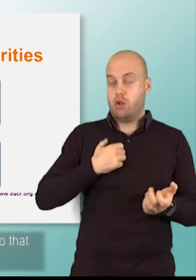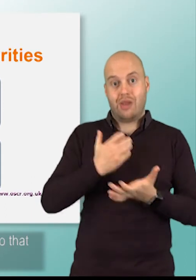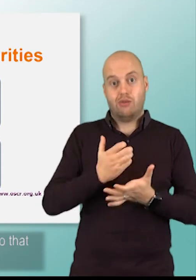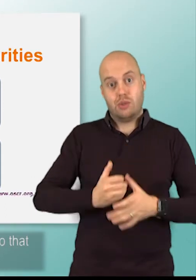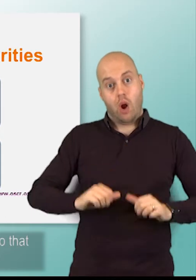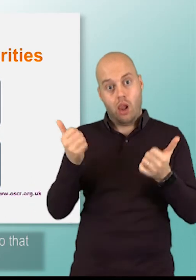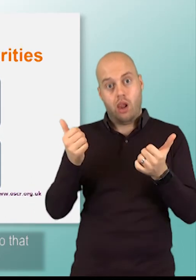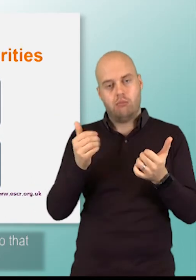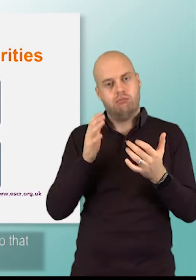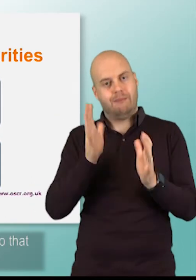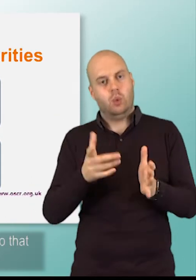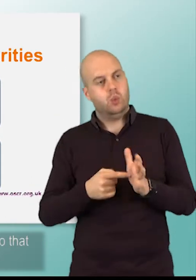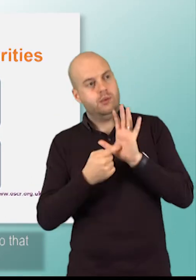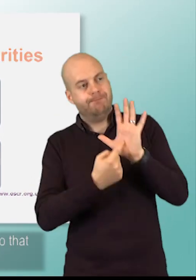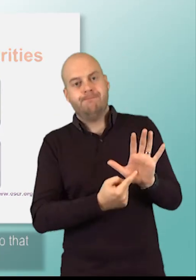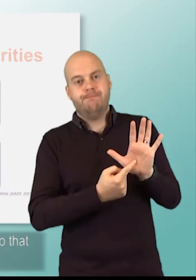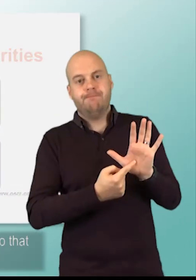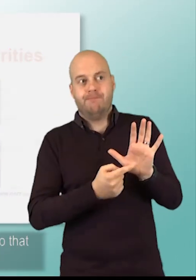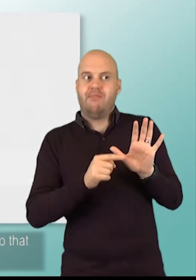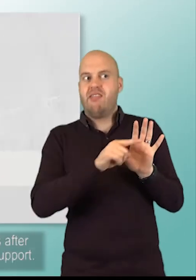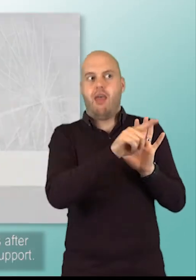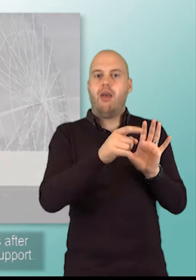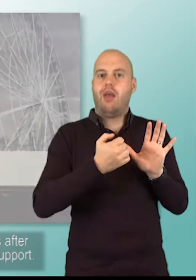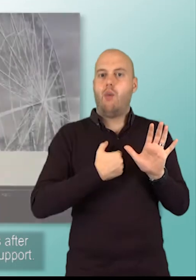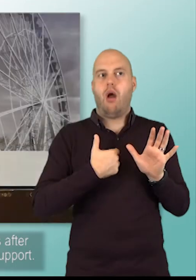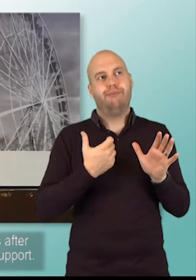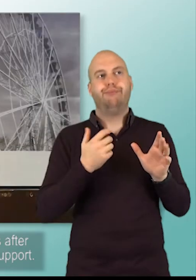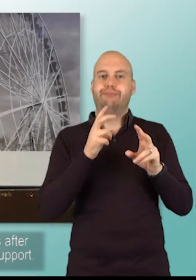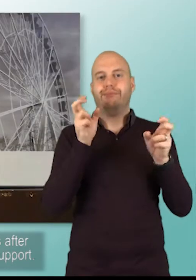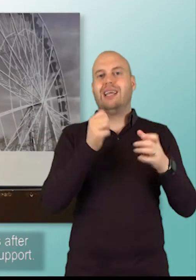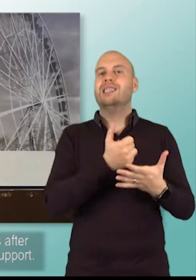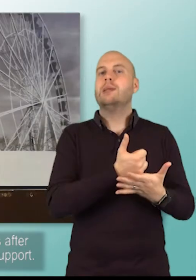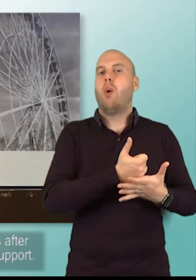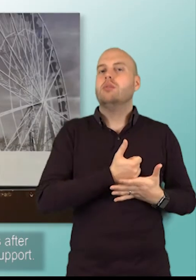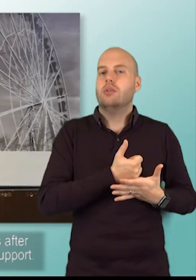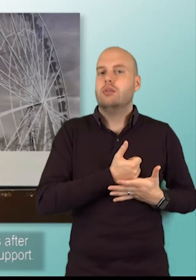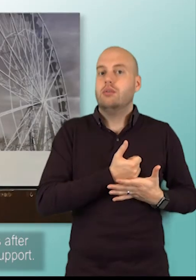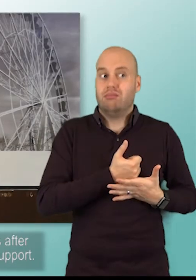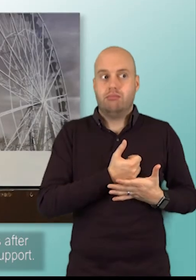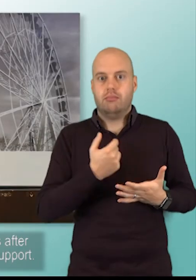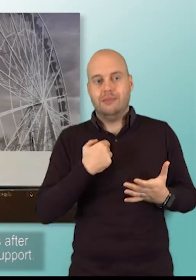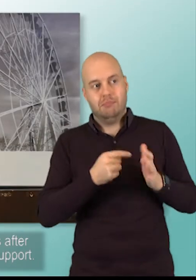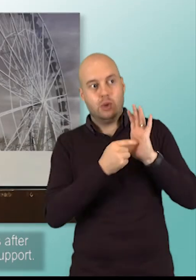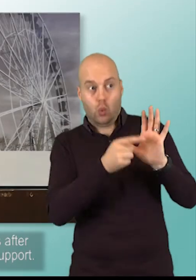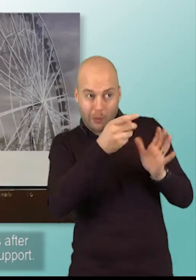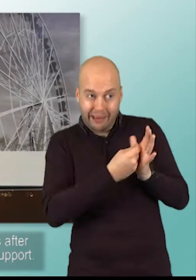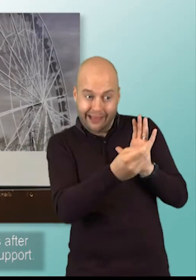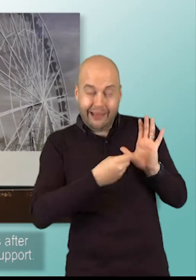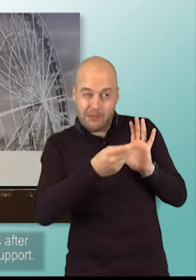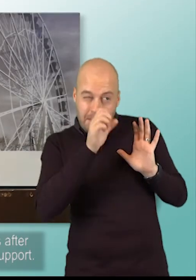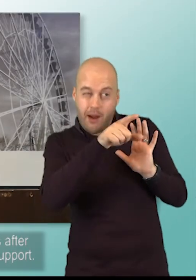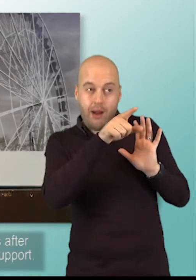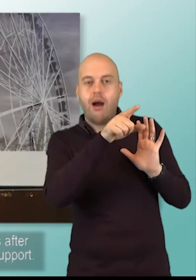your existing supporters and potential new supporters get a clear sense of what happens after they've